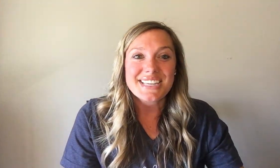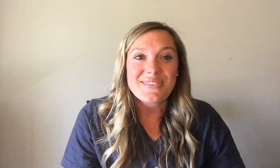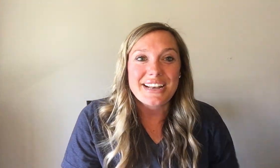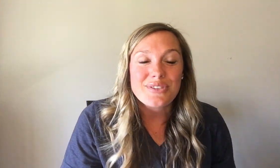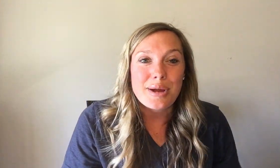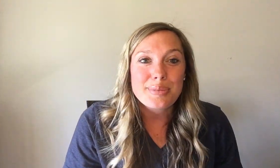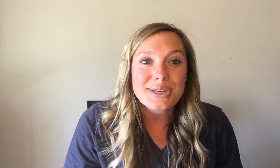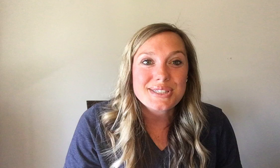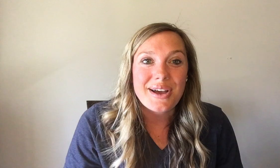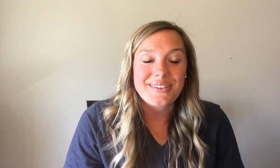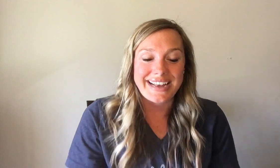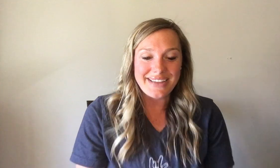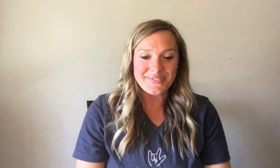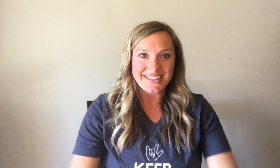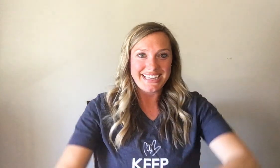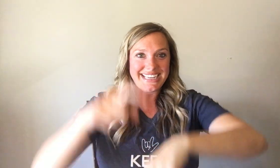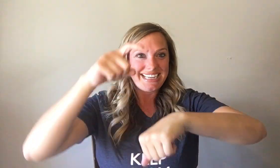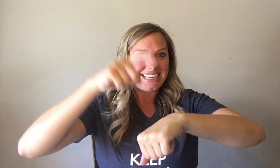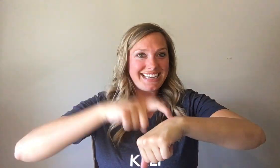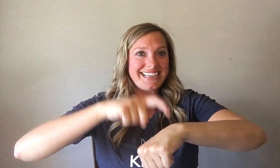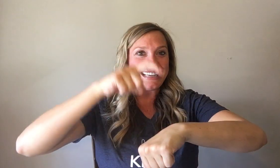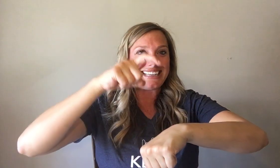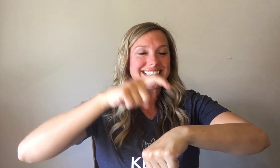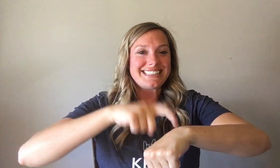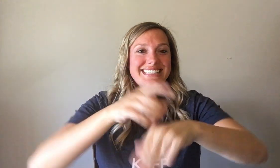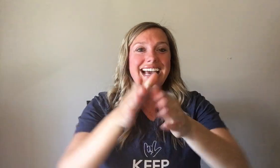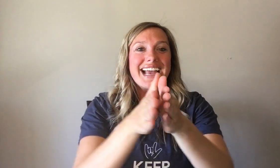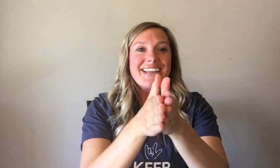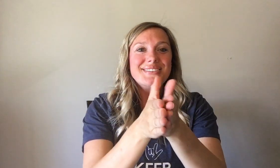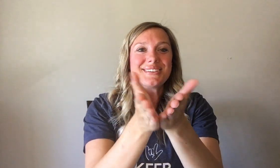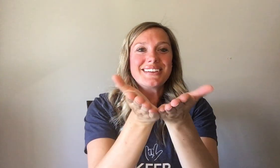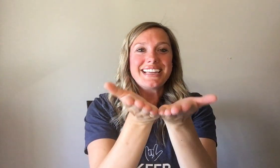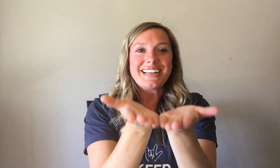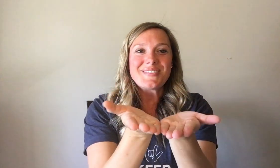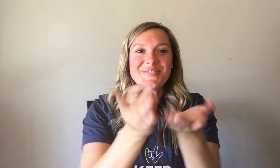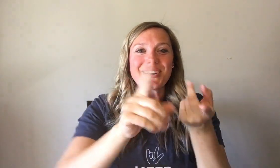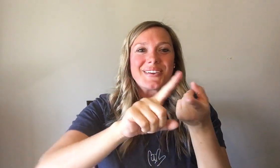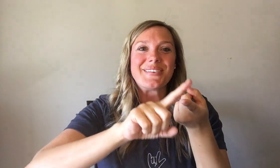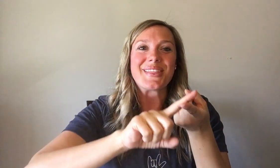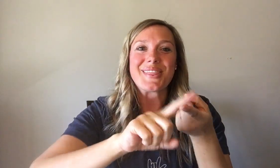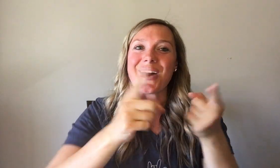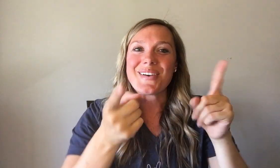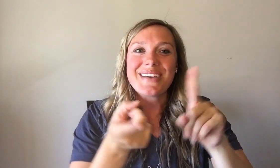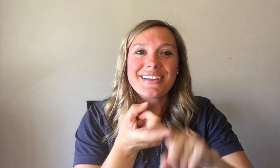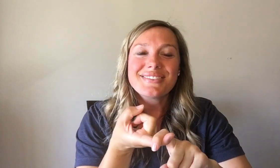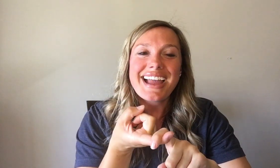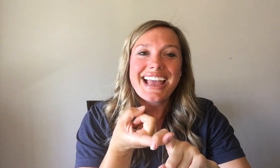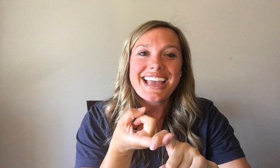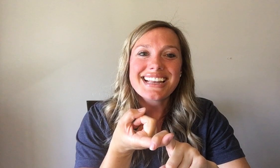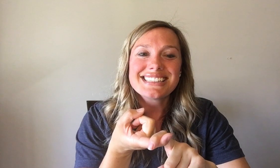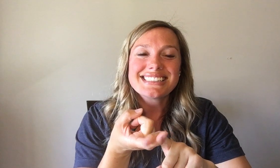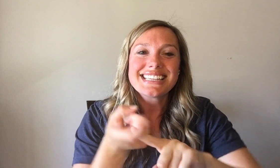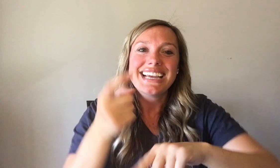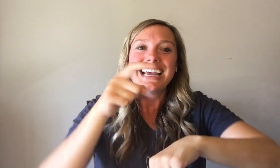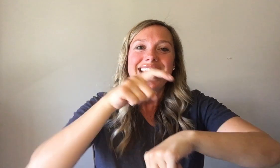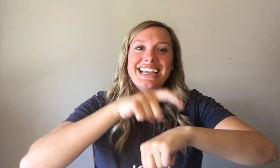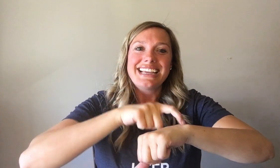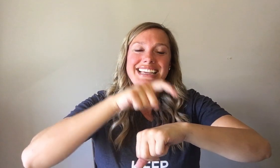get ready for our book song. Ready? It is time to read a book with all my friends. It